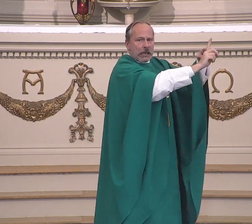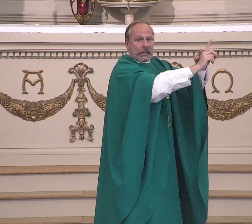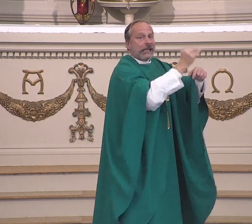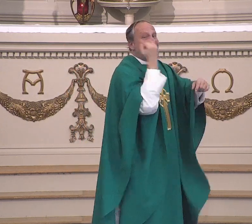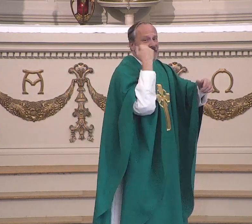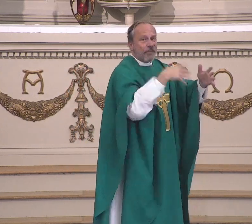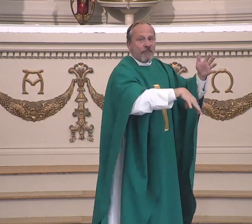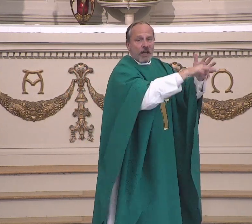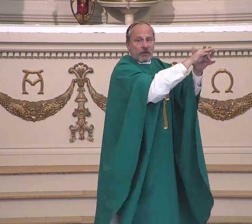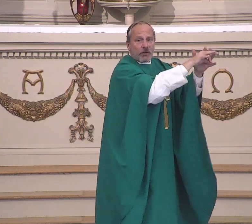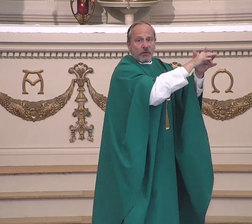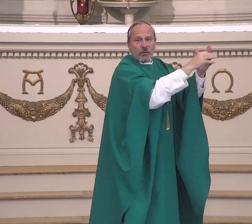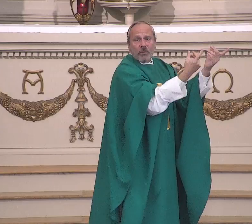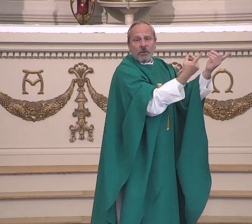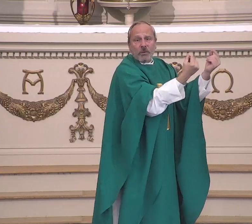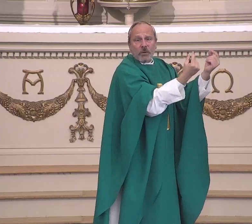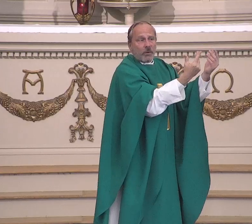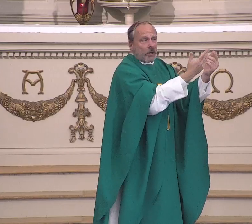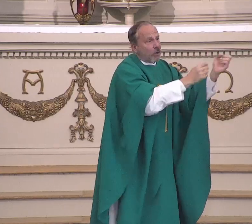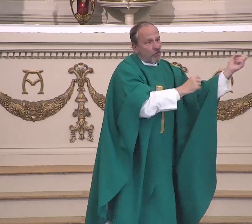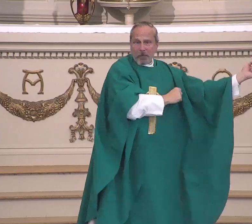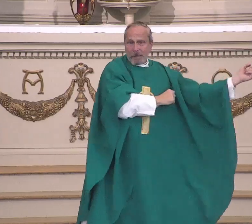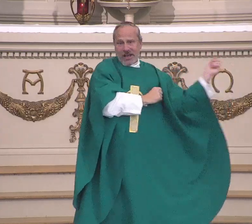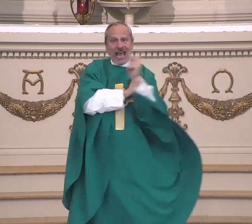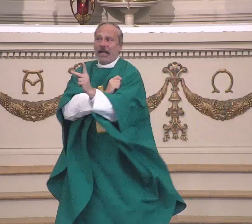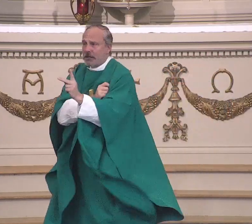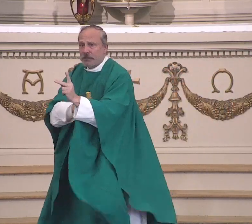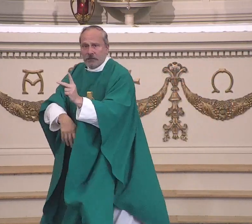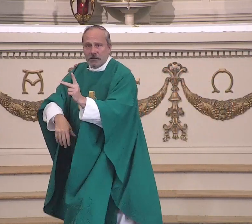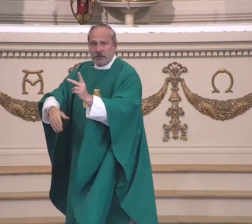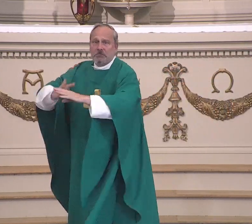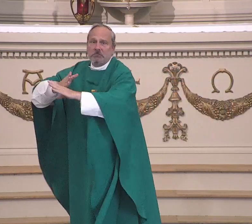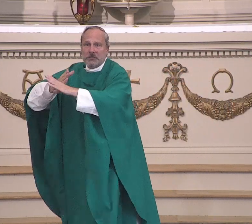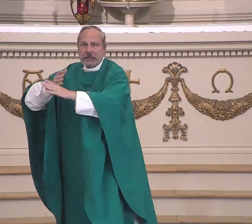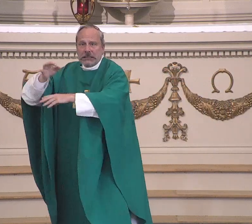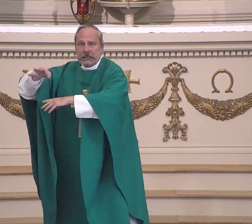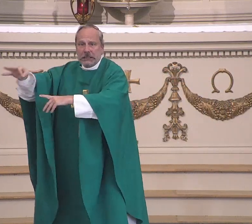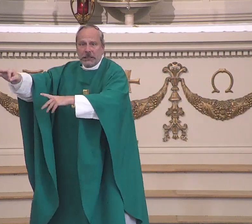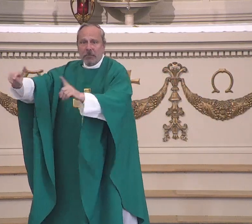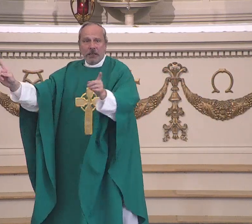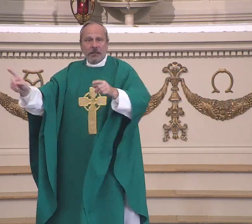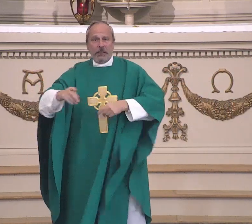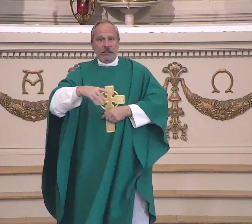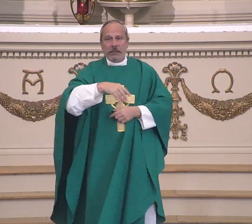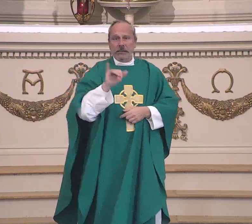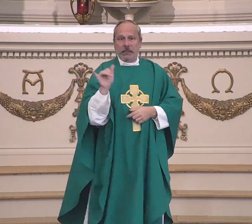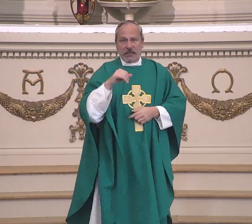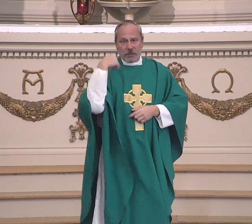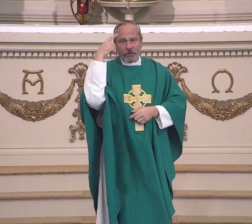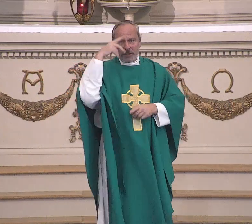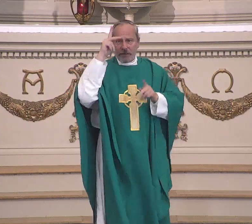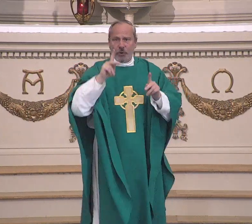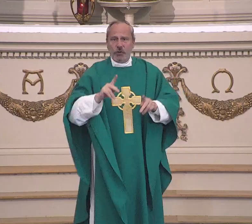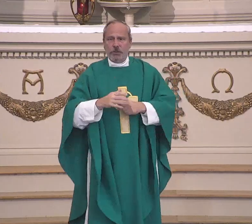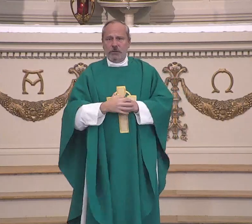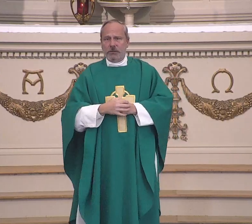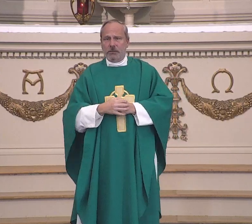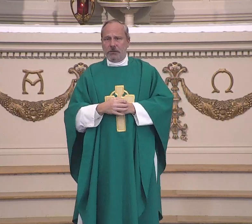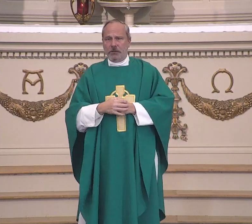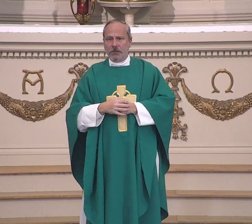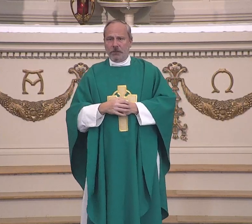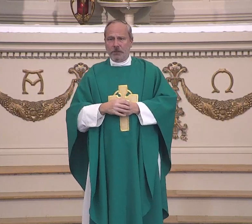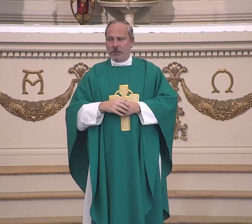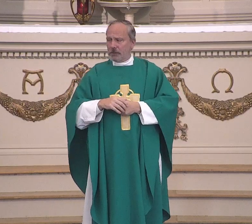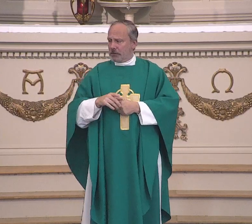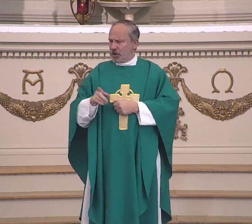flock to go looking for one sheep to bring back to the flock. It seems like